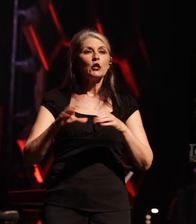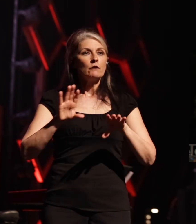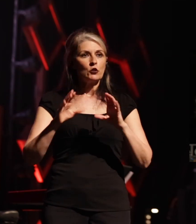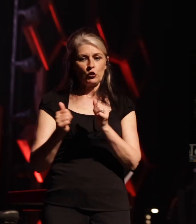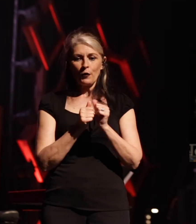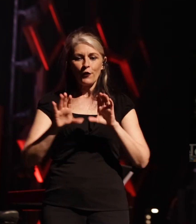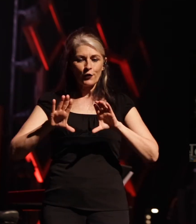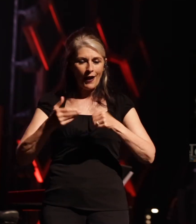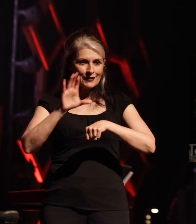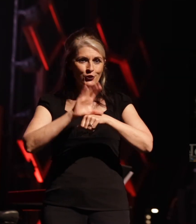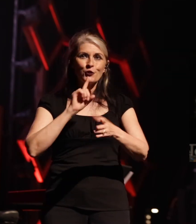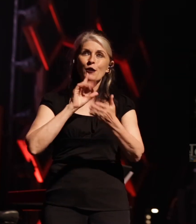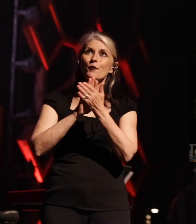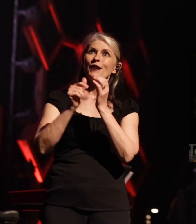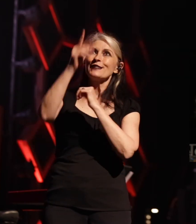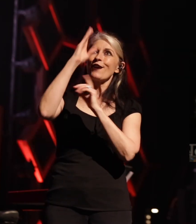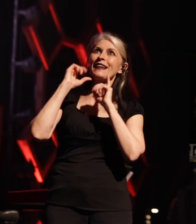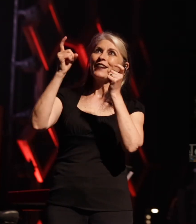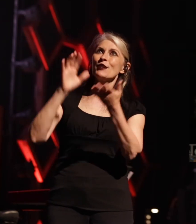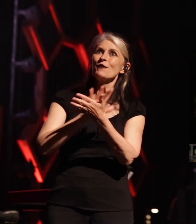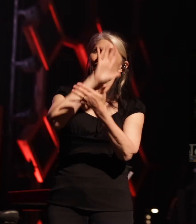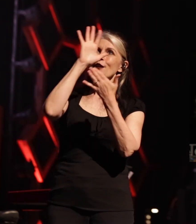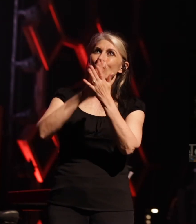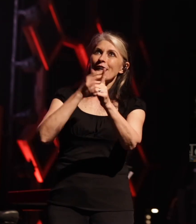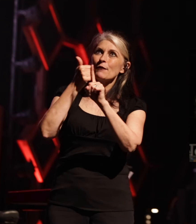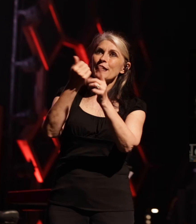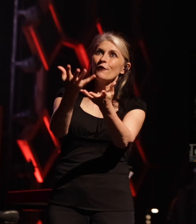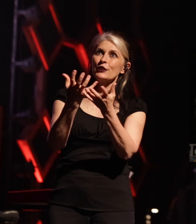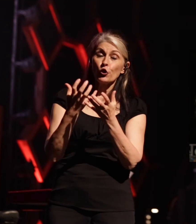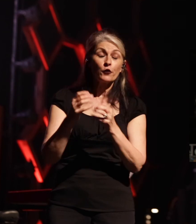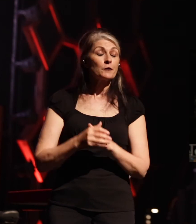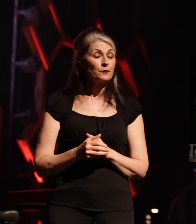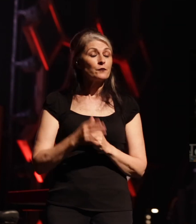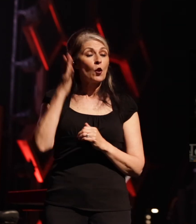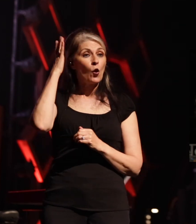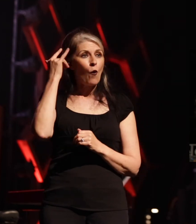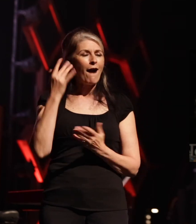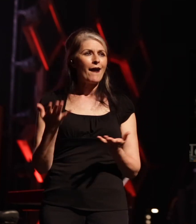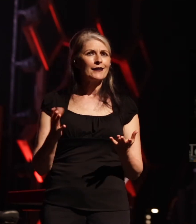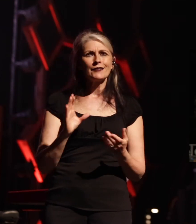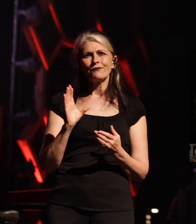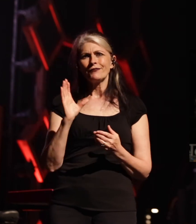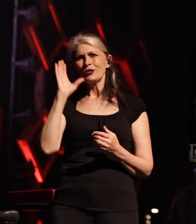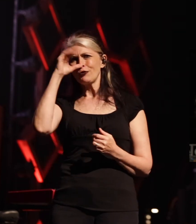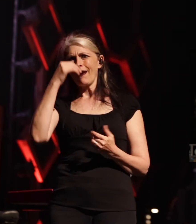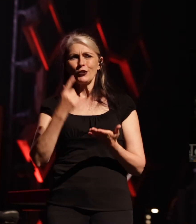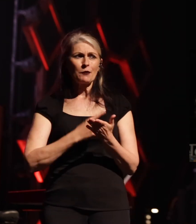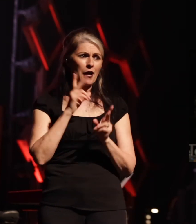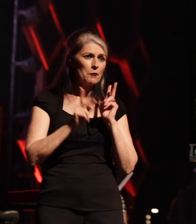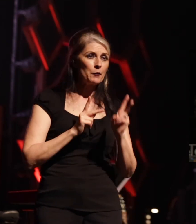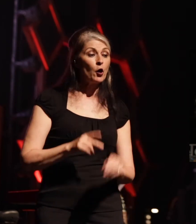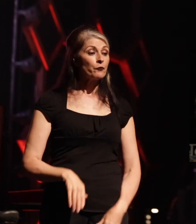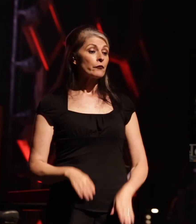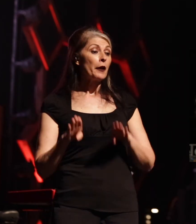that he deserves. That's why I think it's funny sometimes when people say that, you know, you act different at church. You know, hey, we're at church.